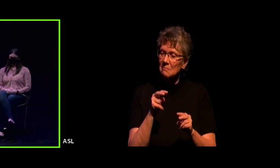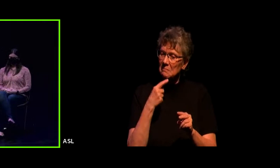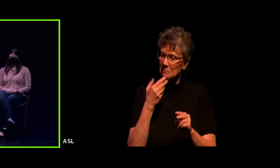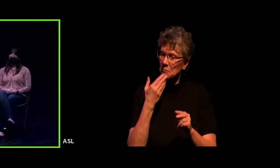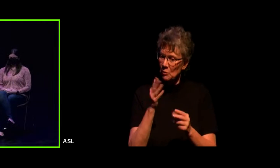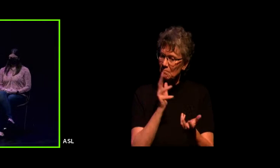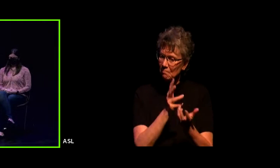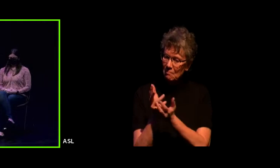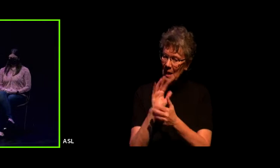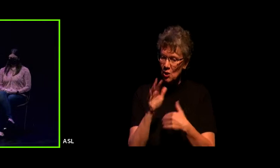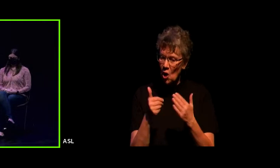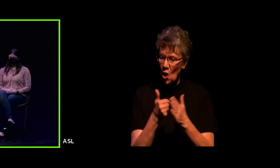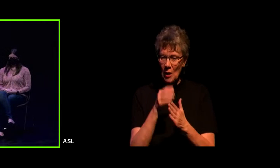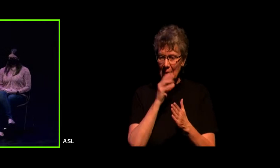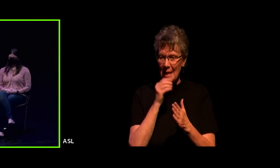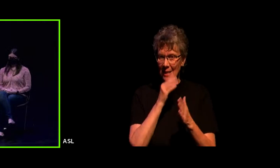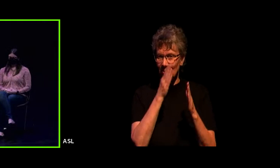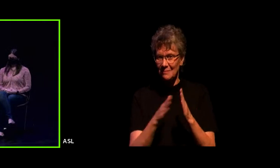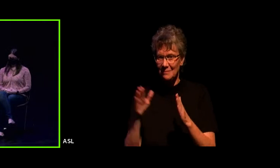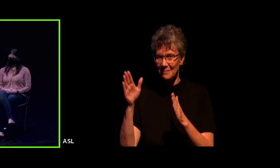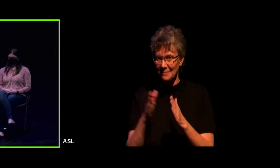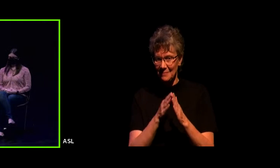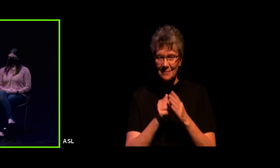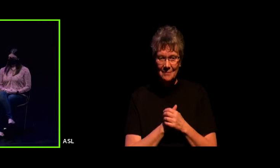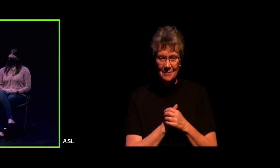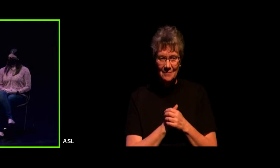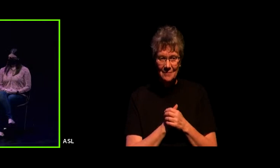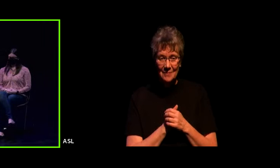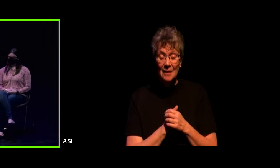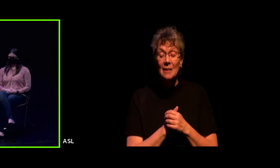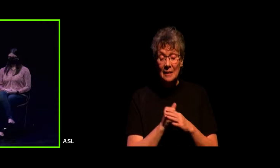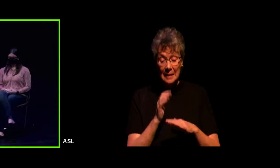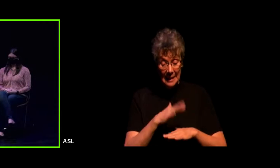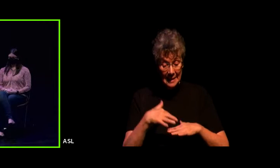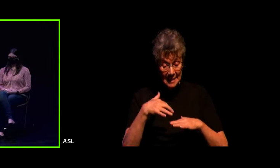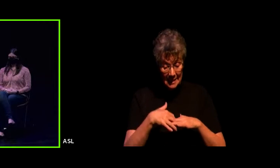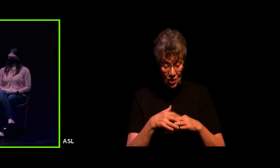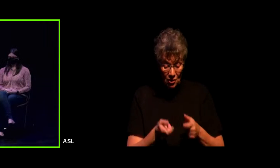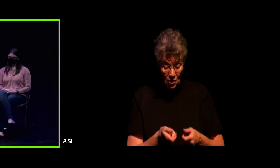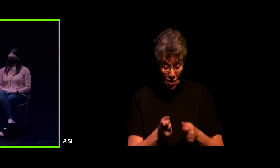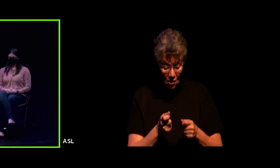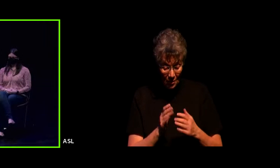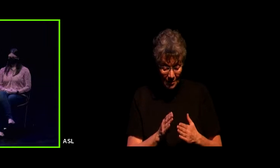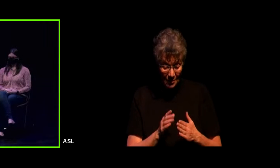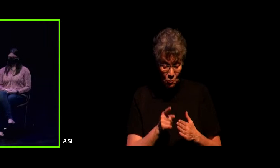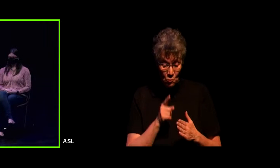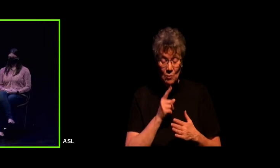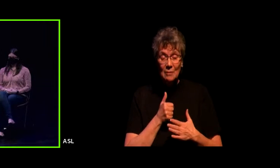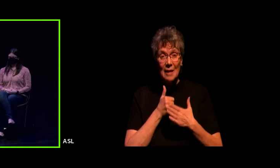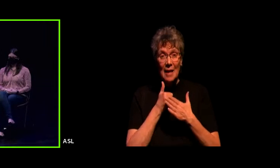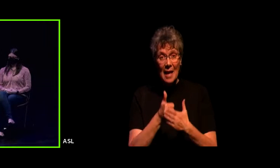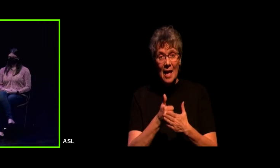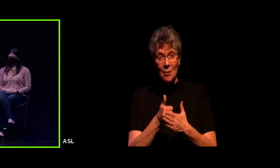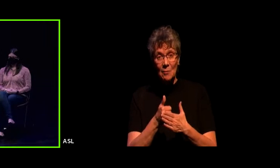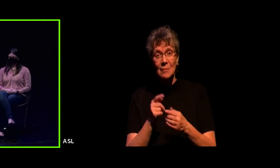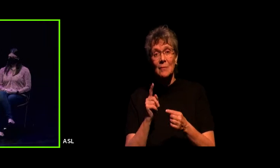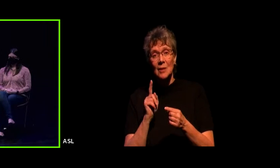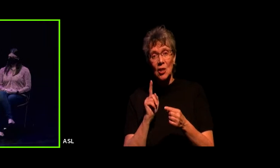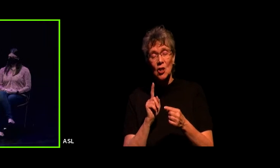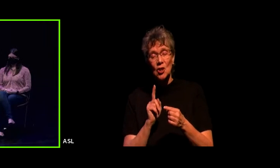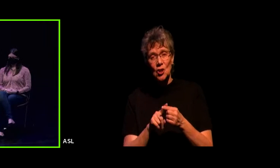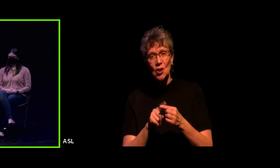think our Indigenous archaeology can really help to counter this idea of